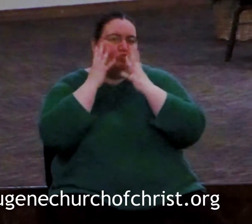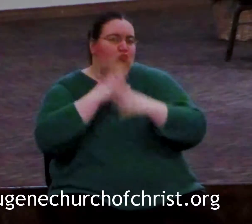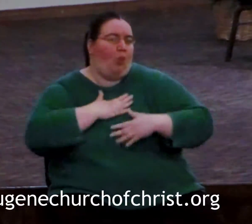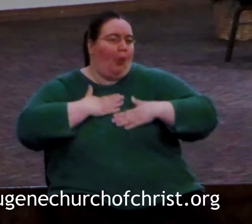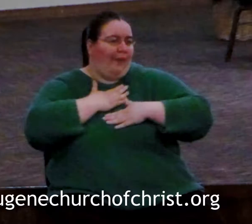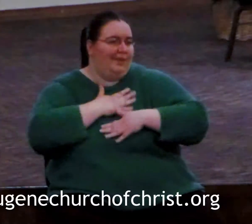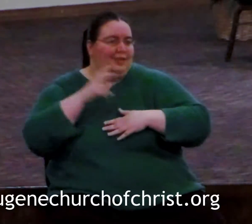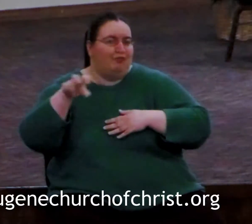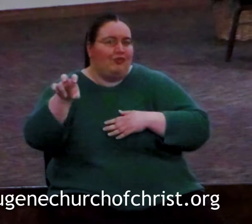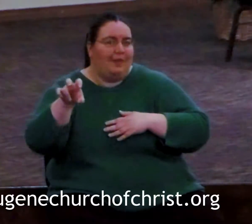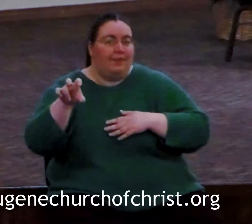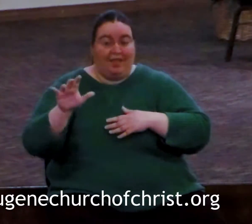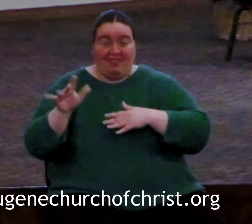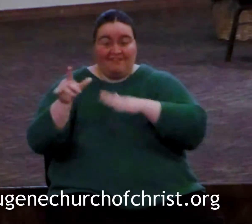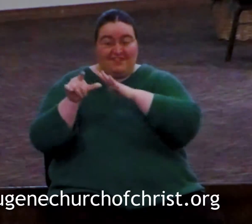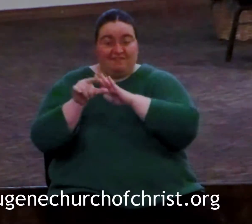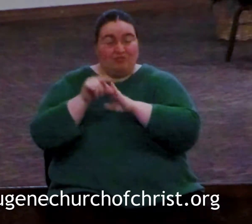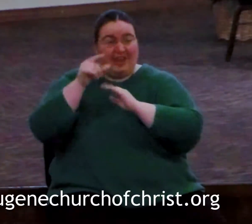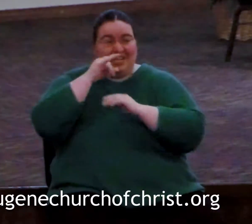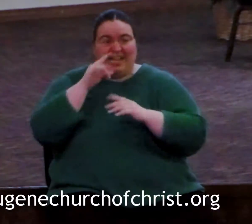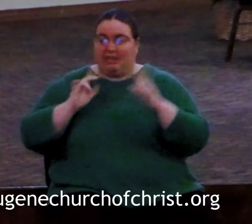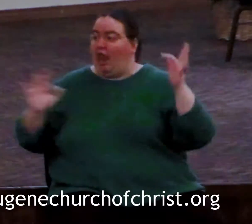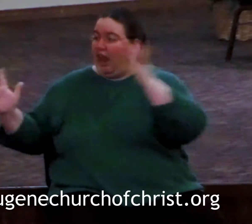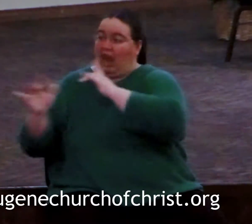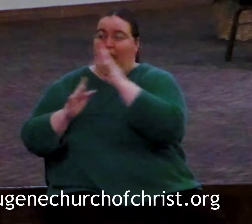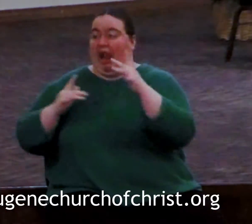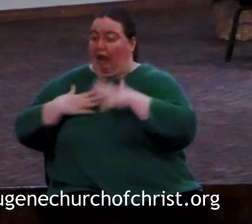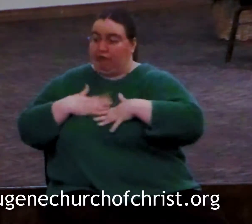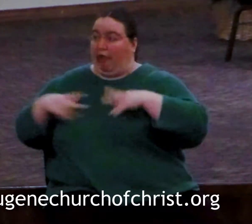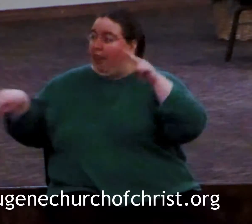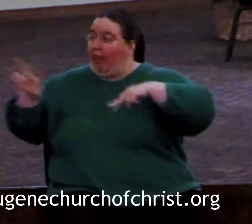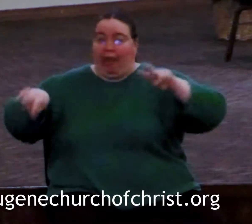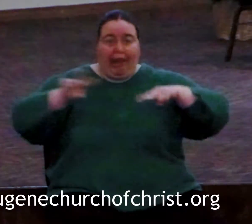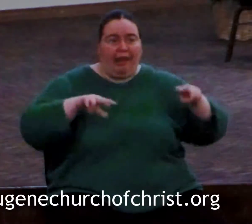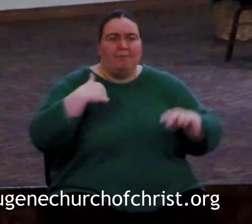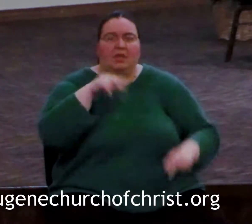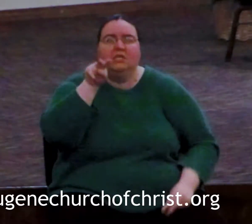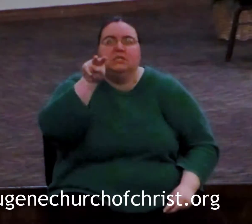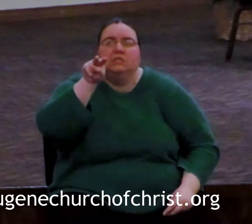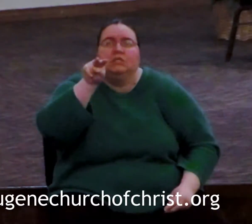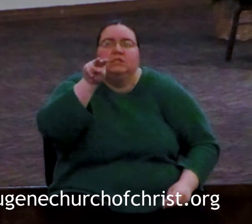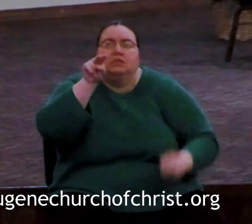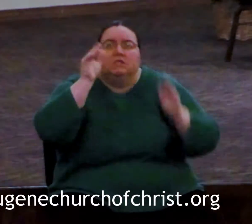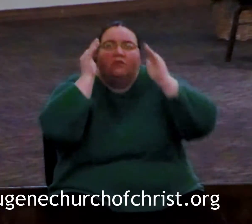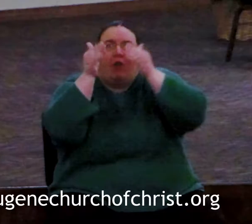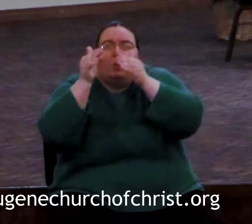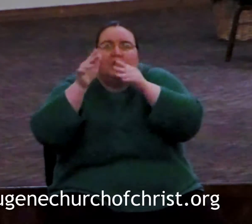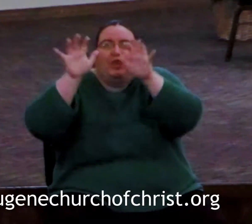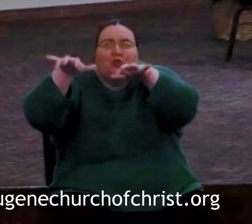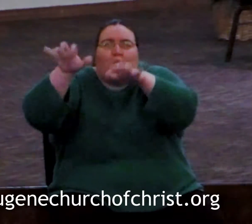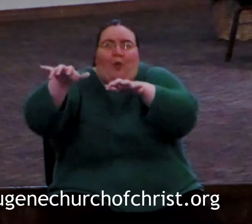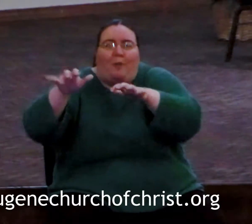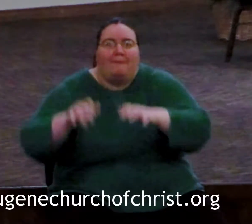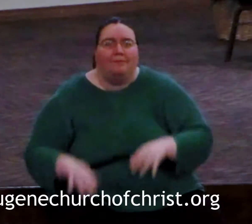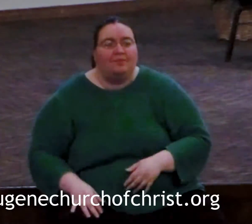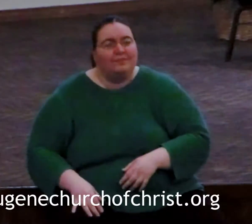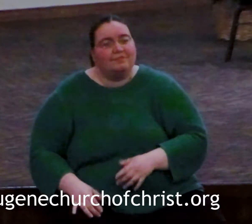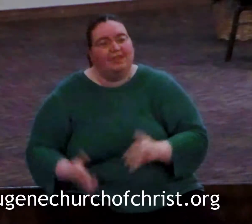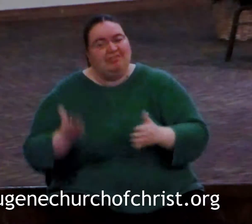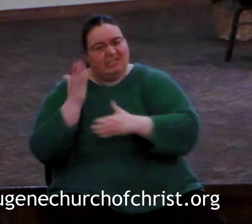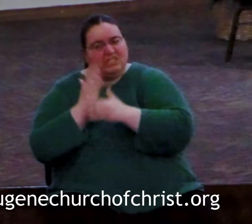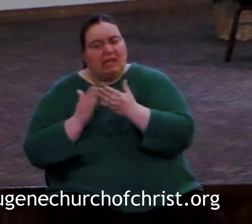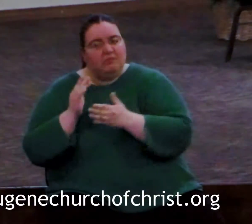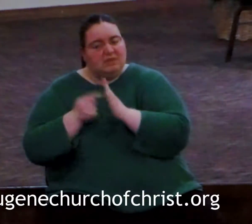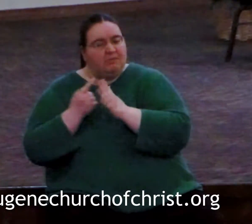gift shop. Some of us get too focused in on the storm. Now, you can go to the opposite end of that and not notice the